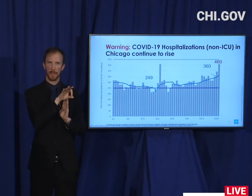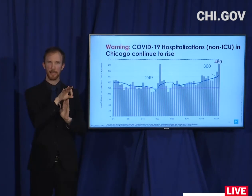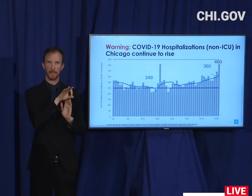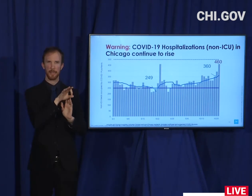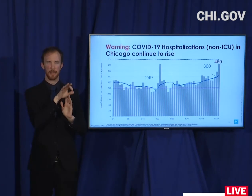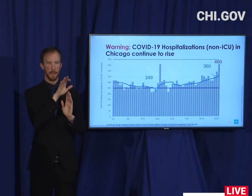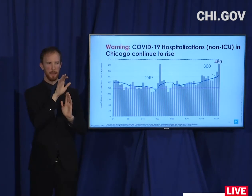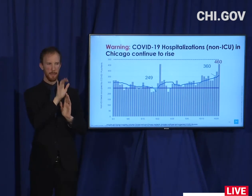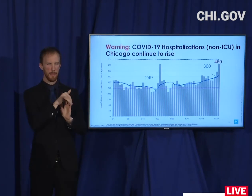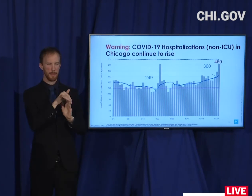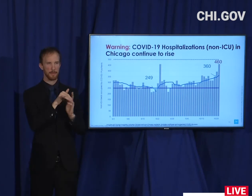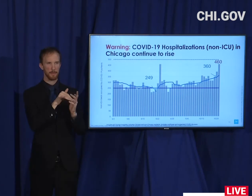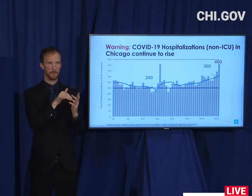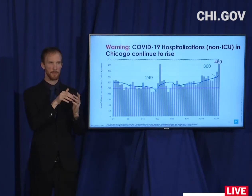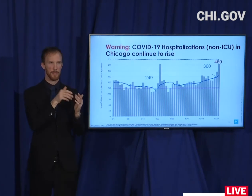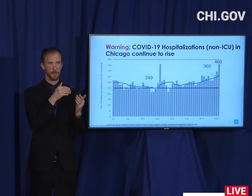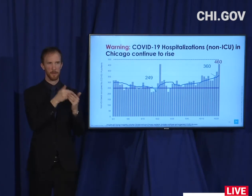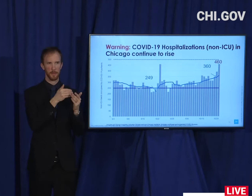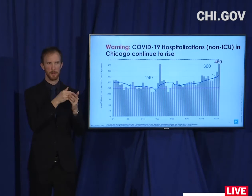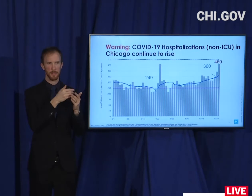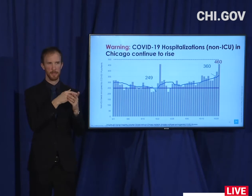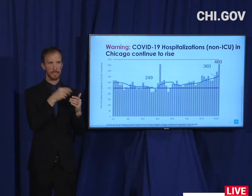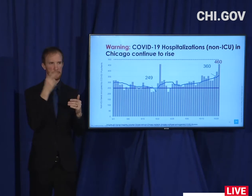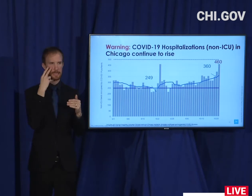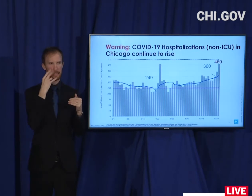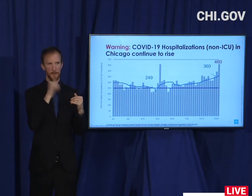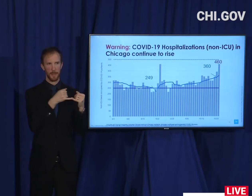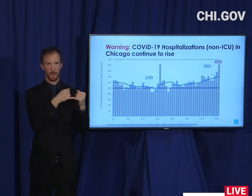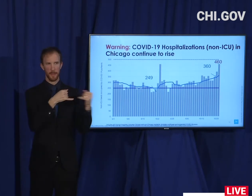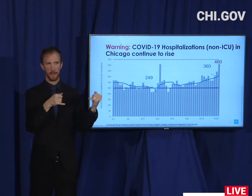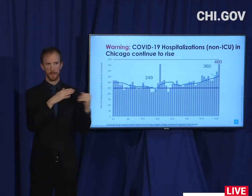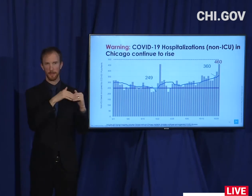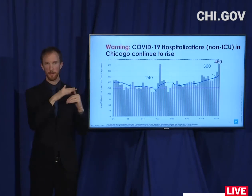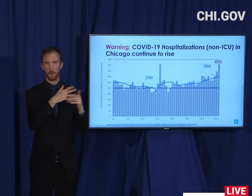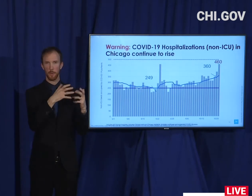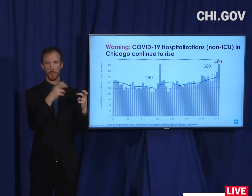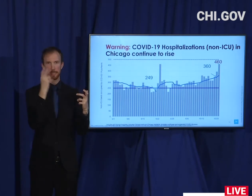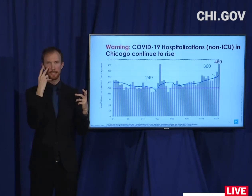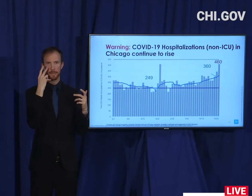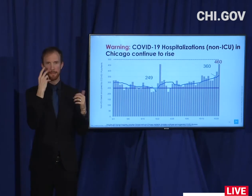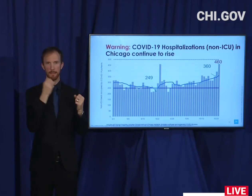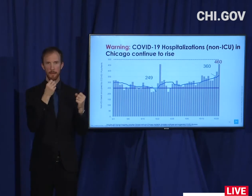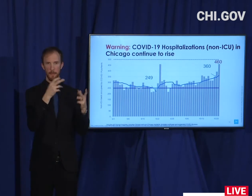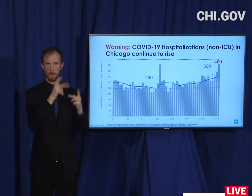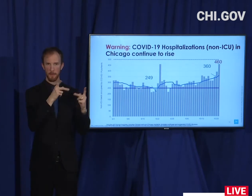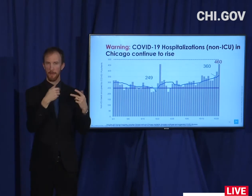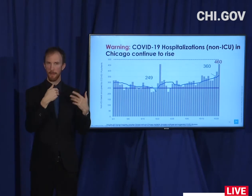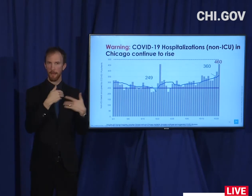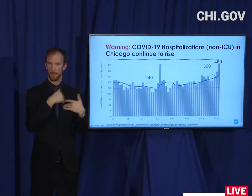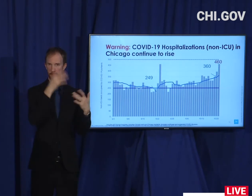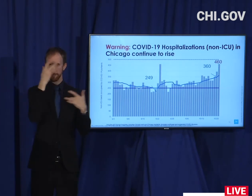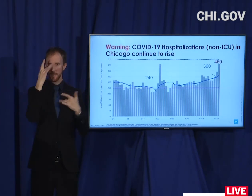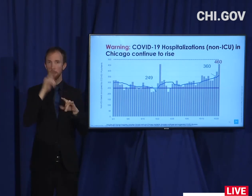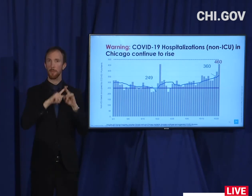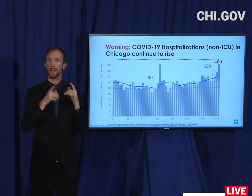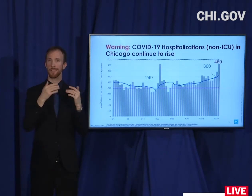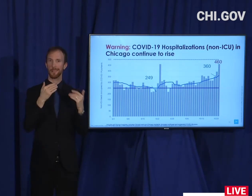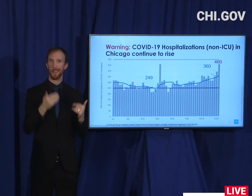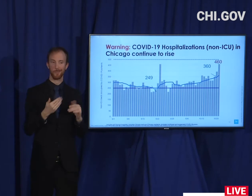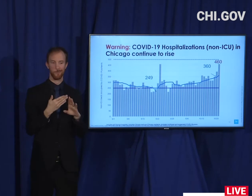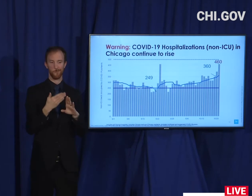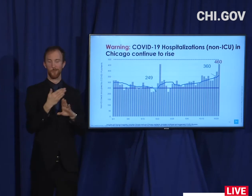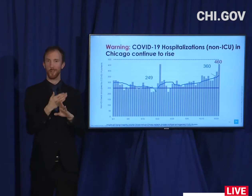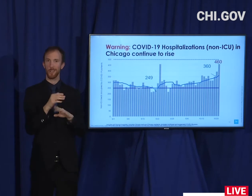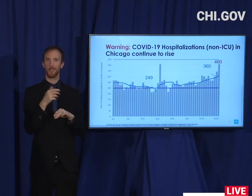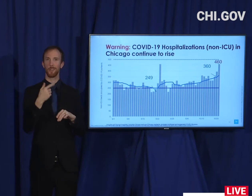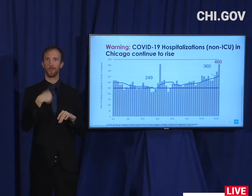hospital capacity. But on Monday, when I stood up here, we were at 314 average cases. And just 4 days later, our average